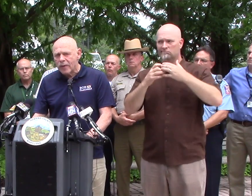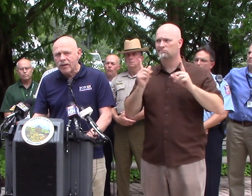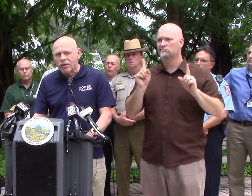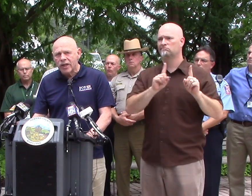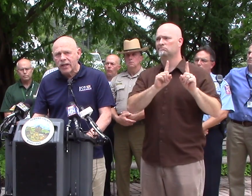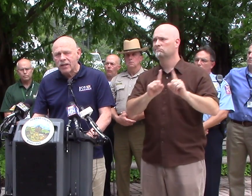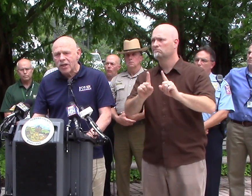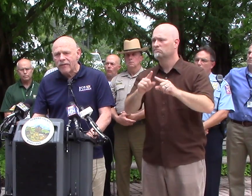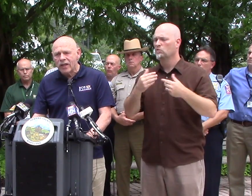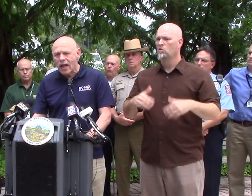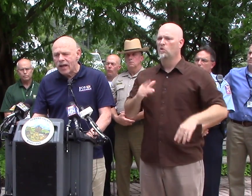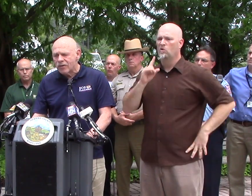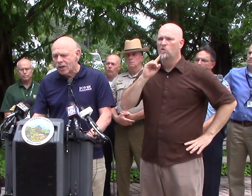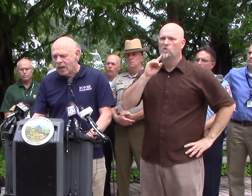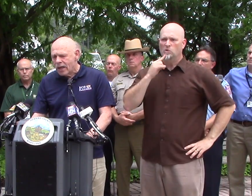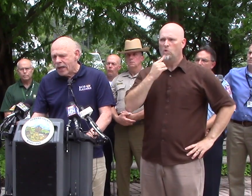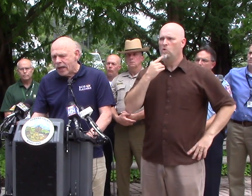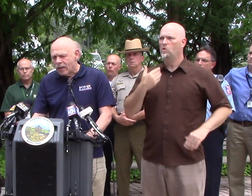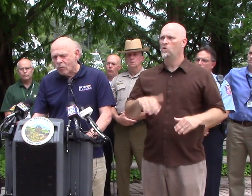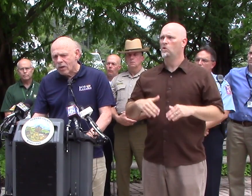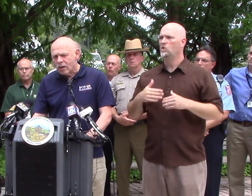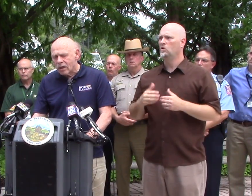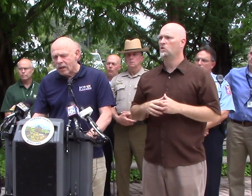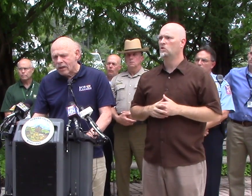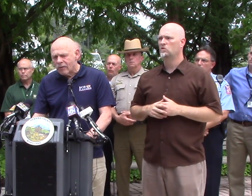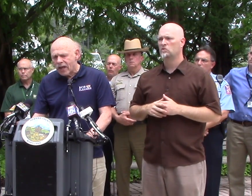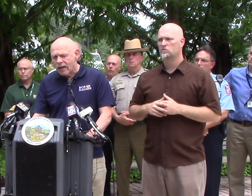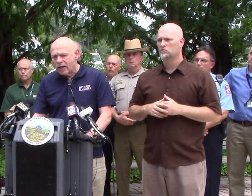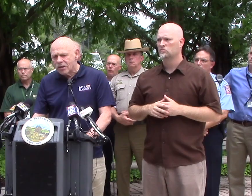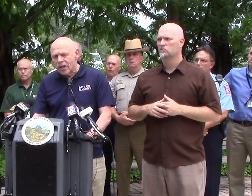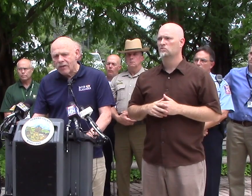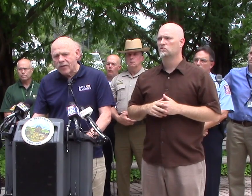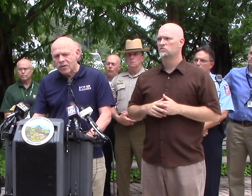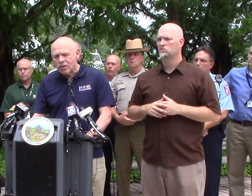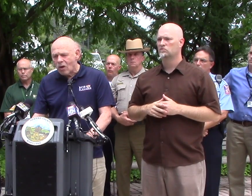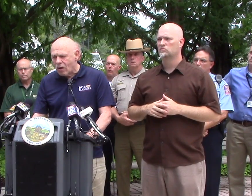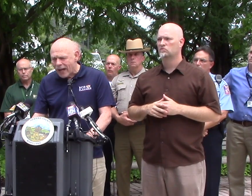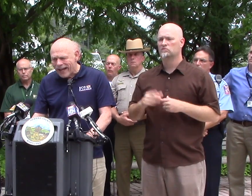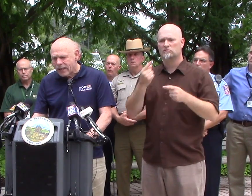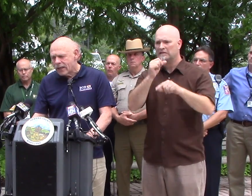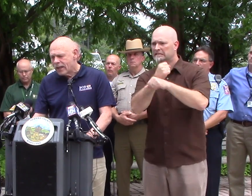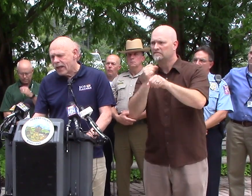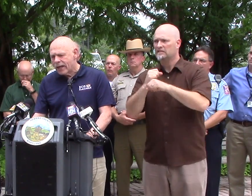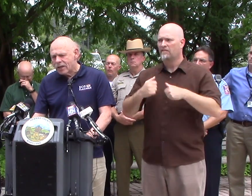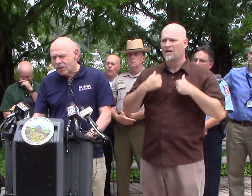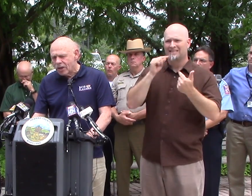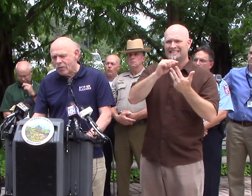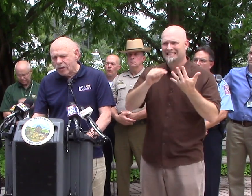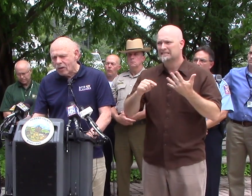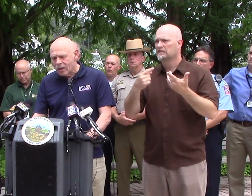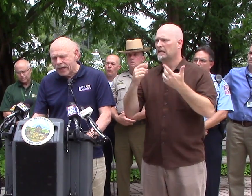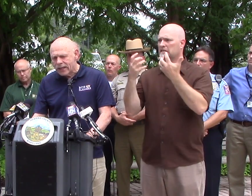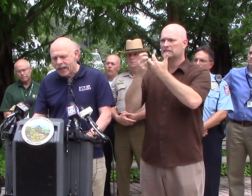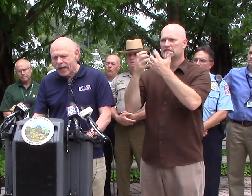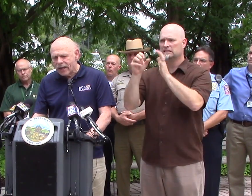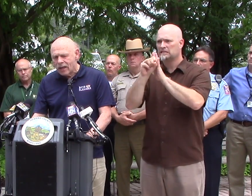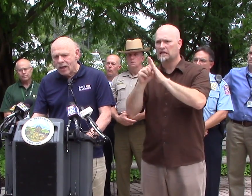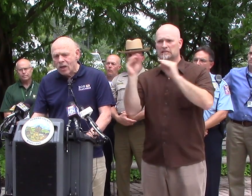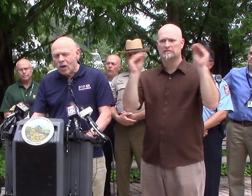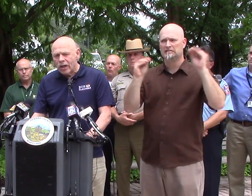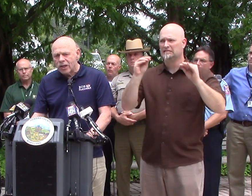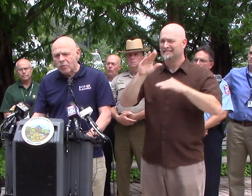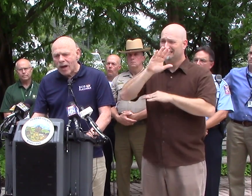first responders did in saving lives, and the work of county and state officials all night and continuing all day